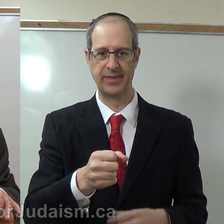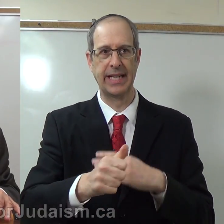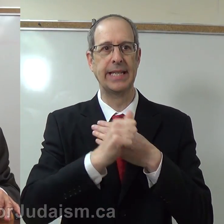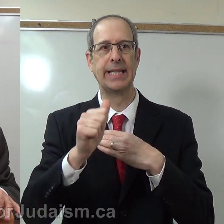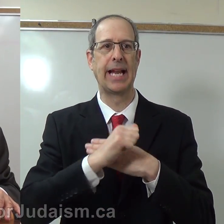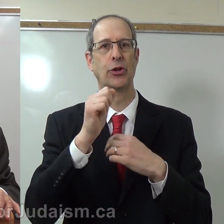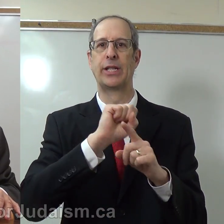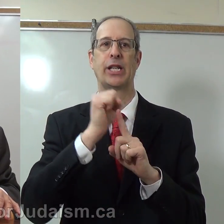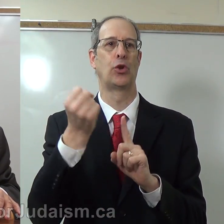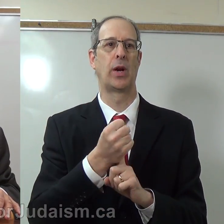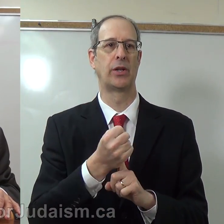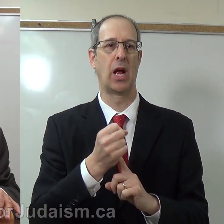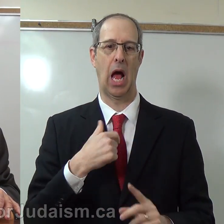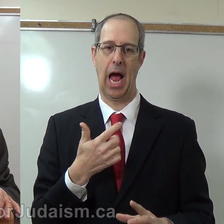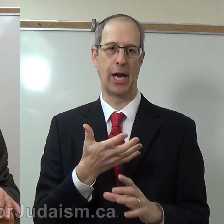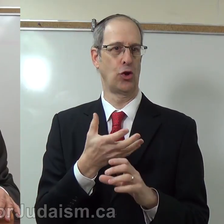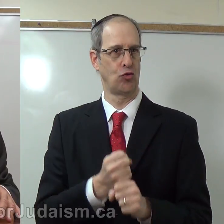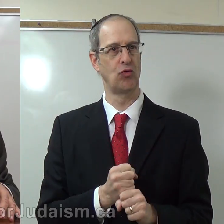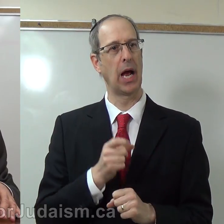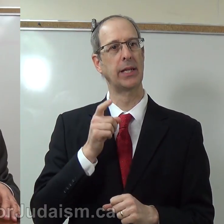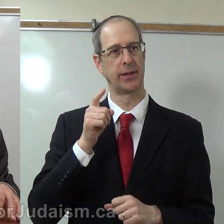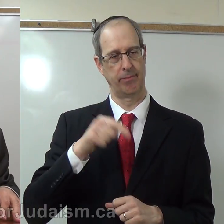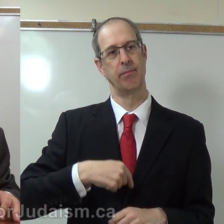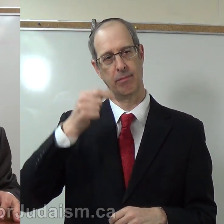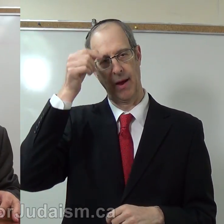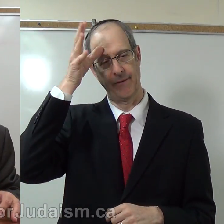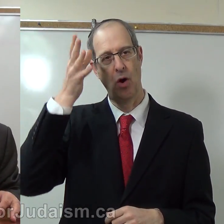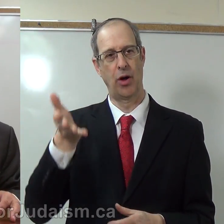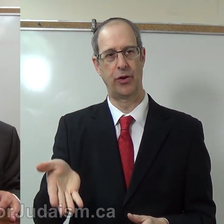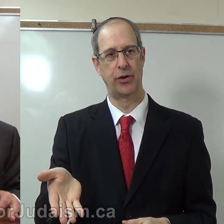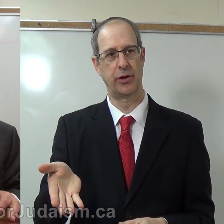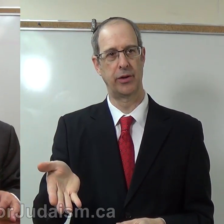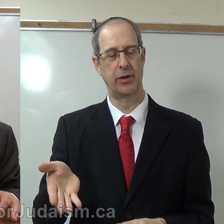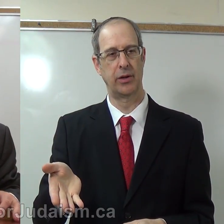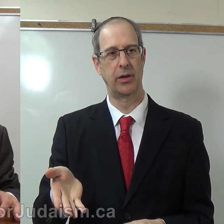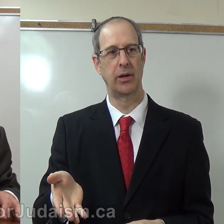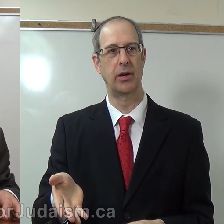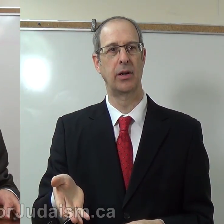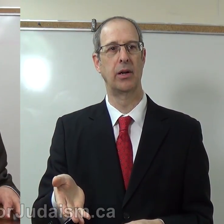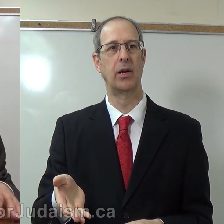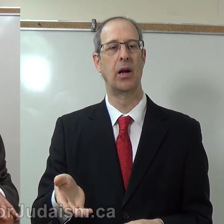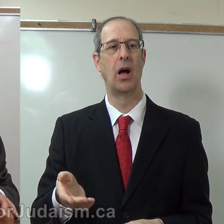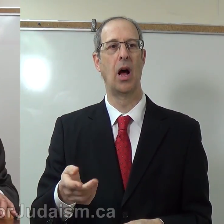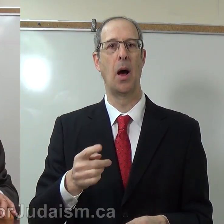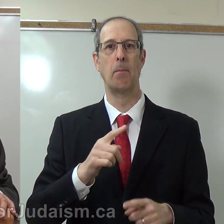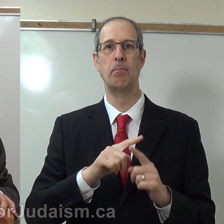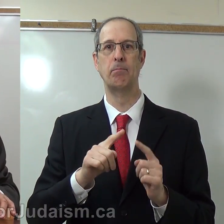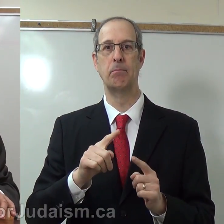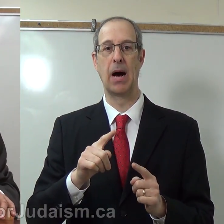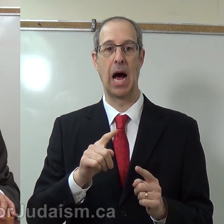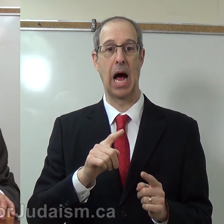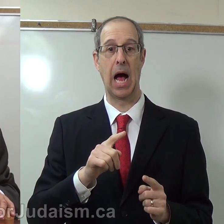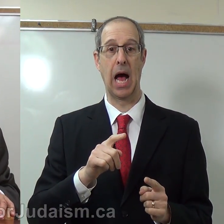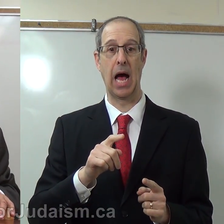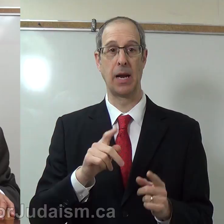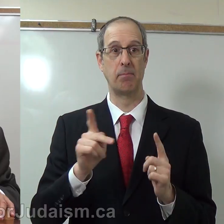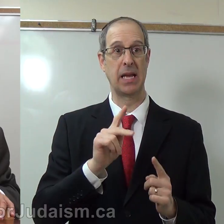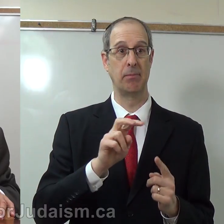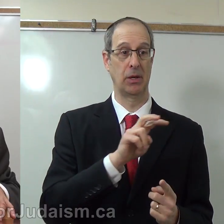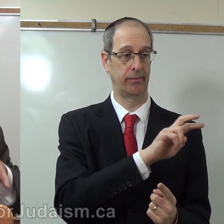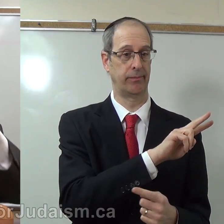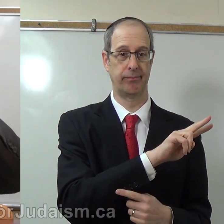I trusted him. But then everyone came over to this man